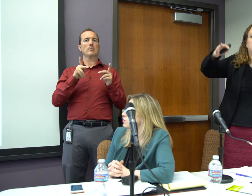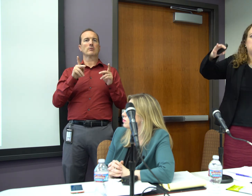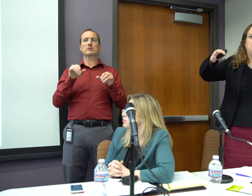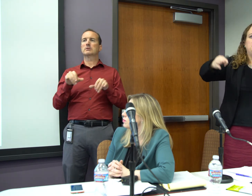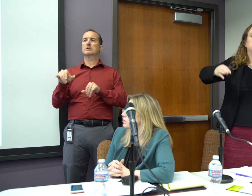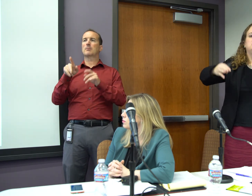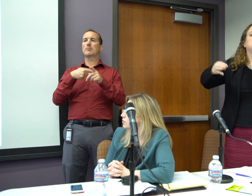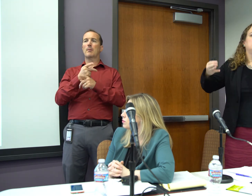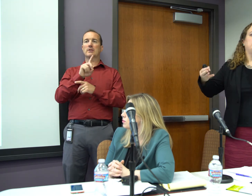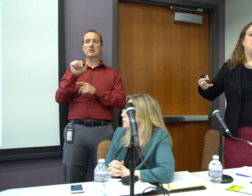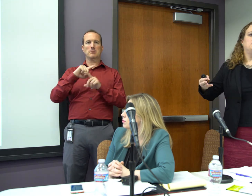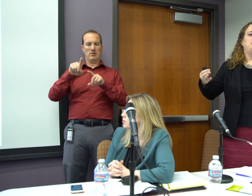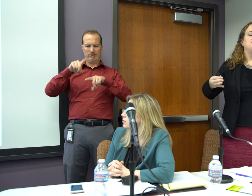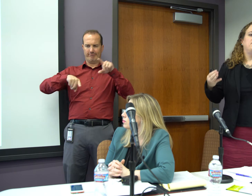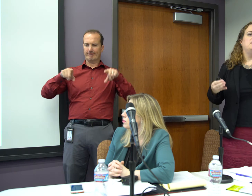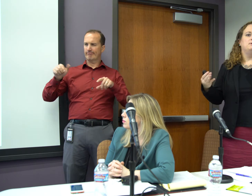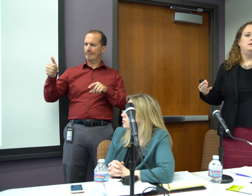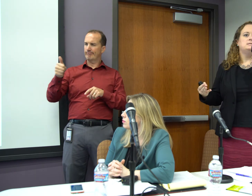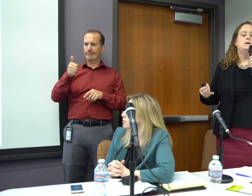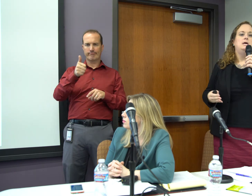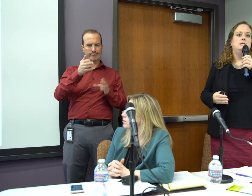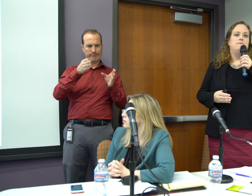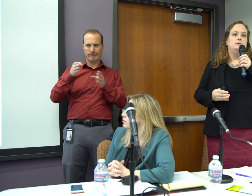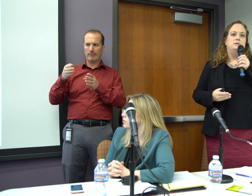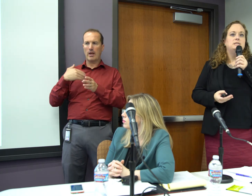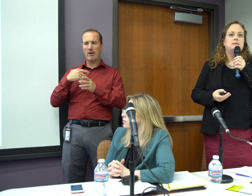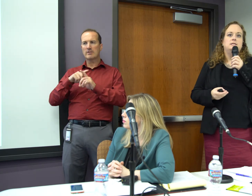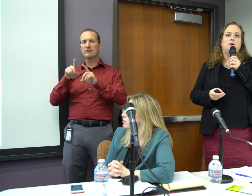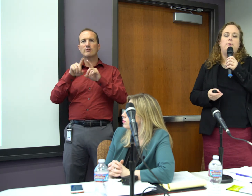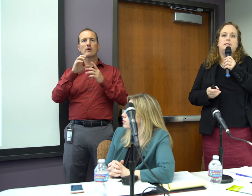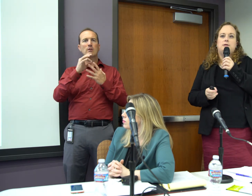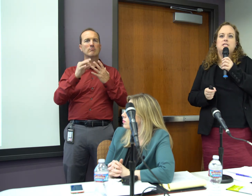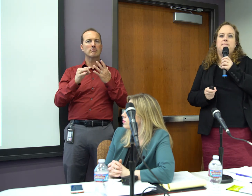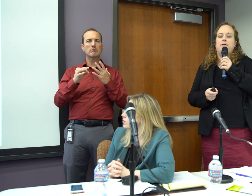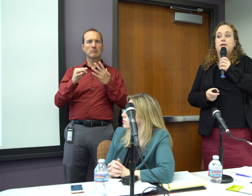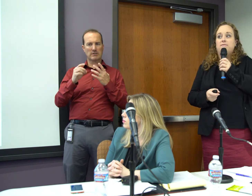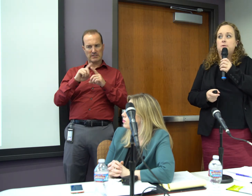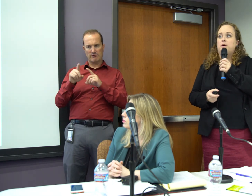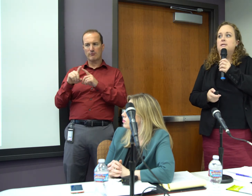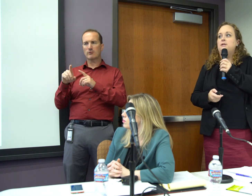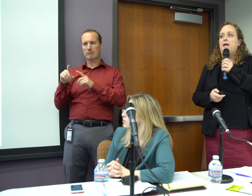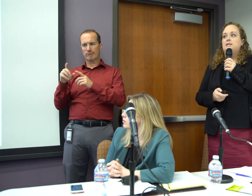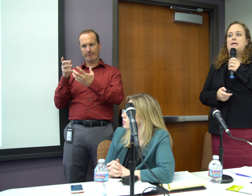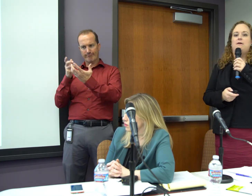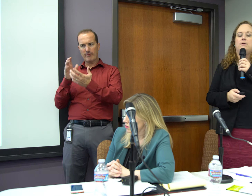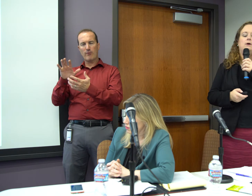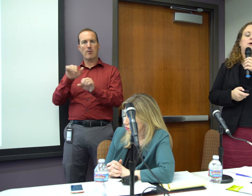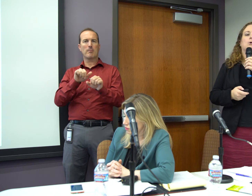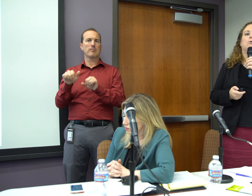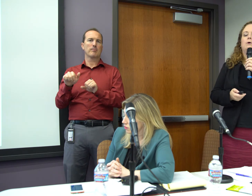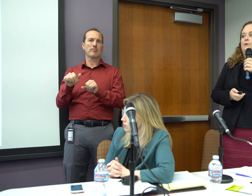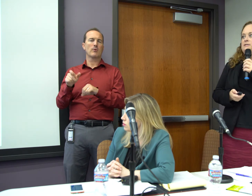of disabilities, they're still different people and they have different abilities and different choices, and so it still has to be very individualized, and you can't just